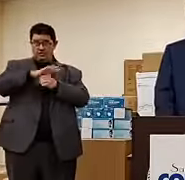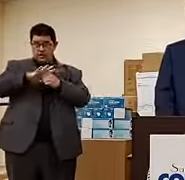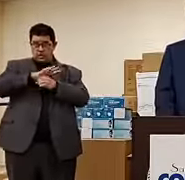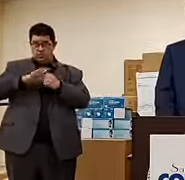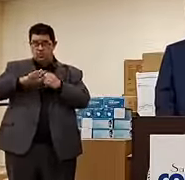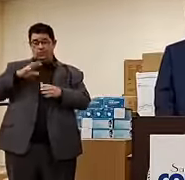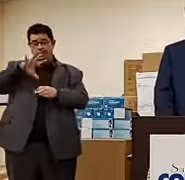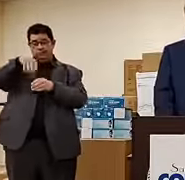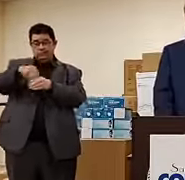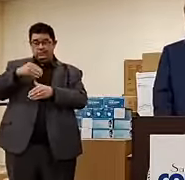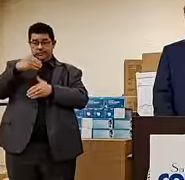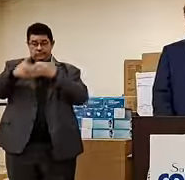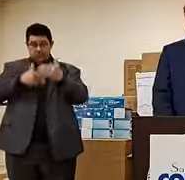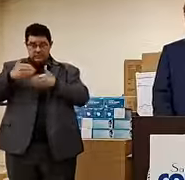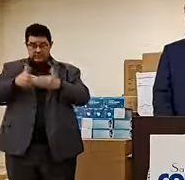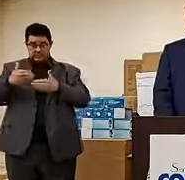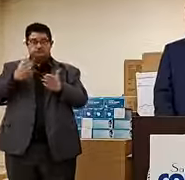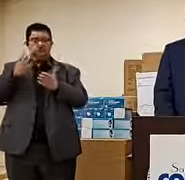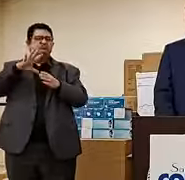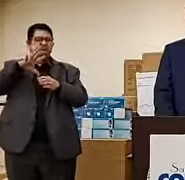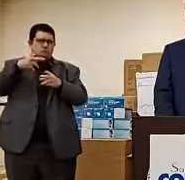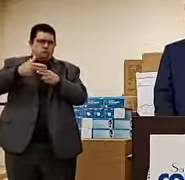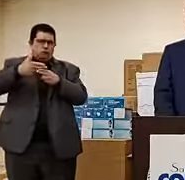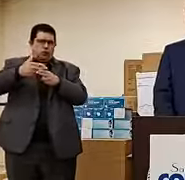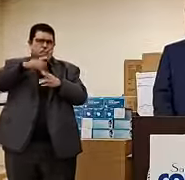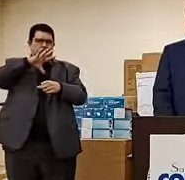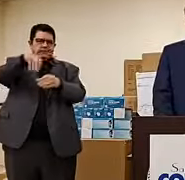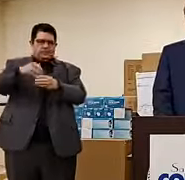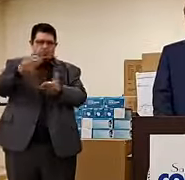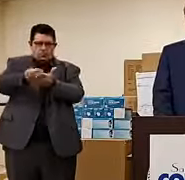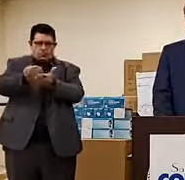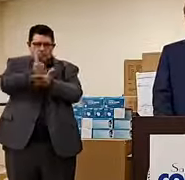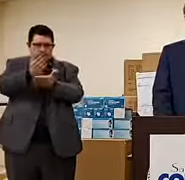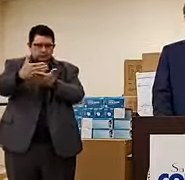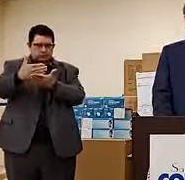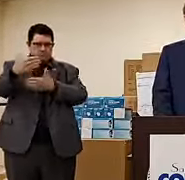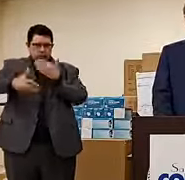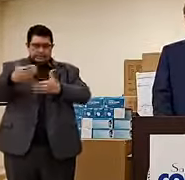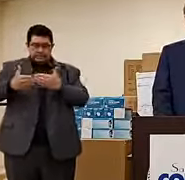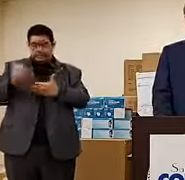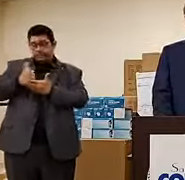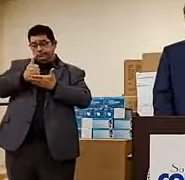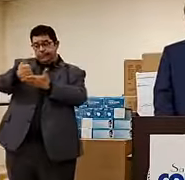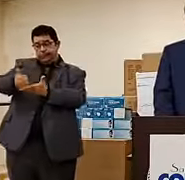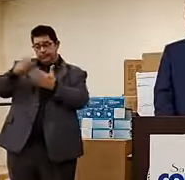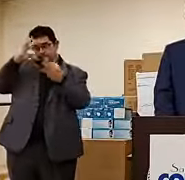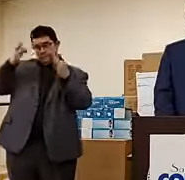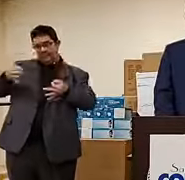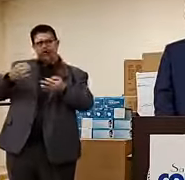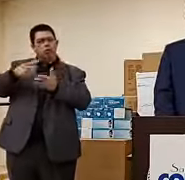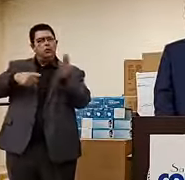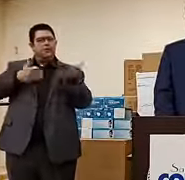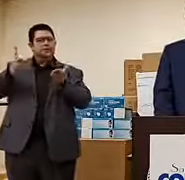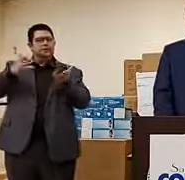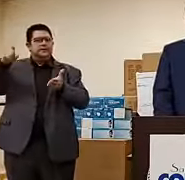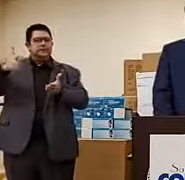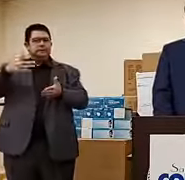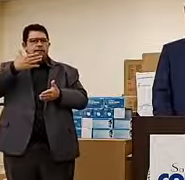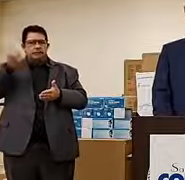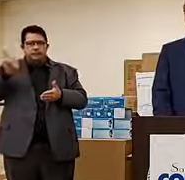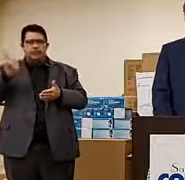process called a participatory budget process that would help them decide what services they needed best to